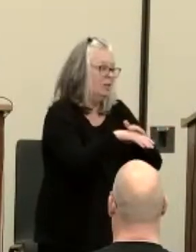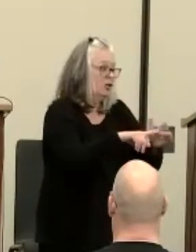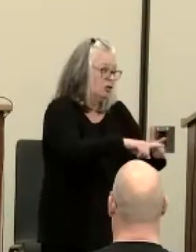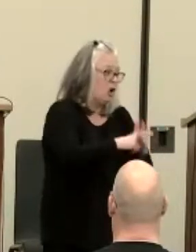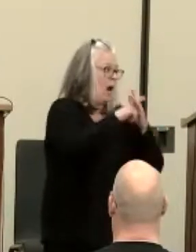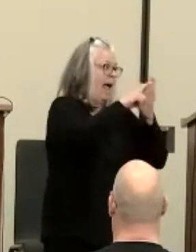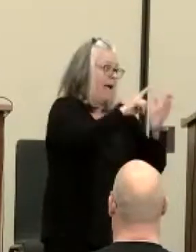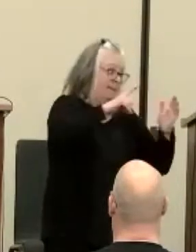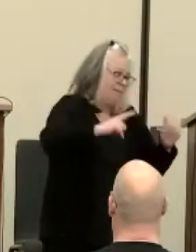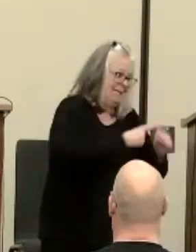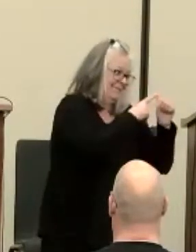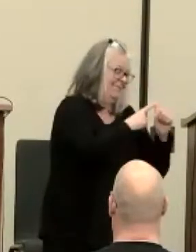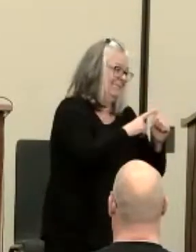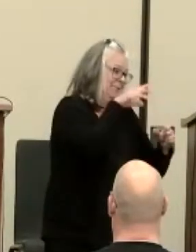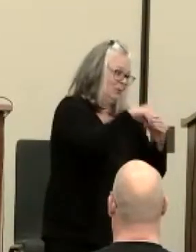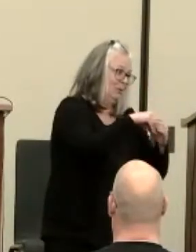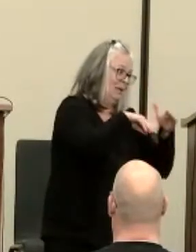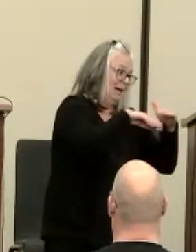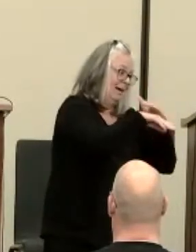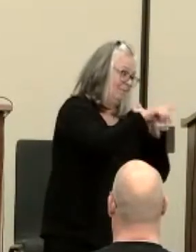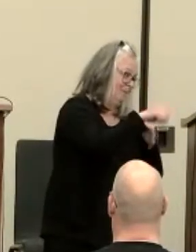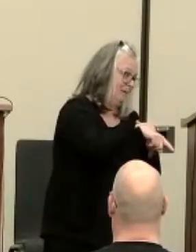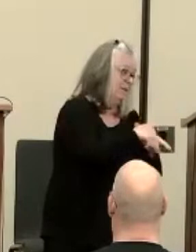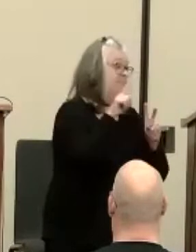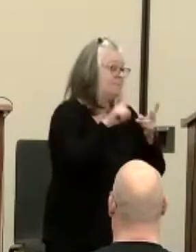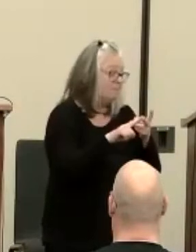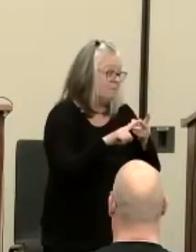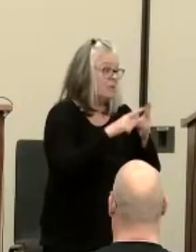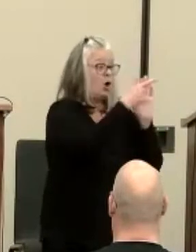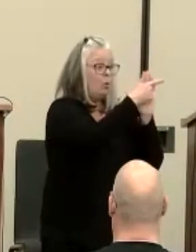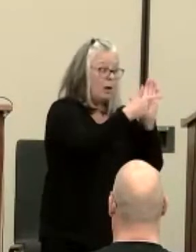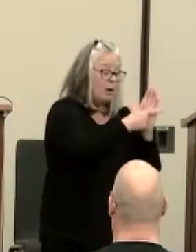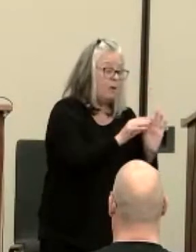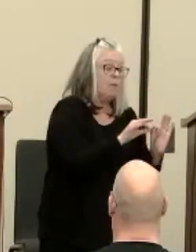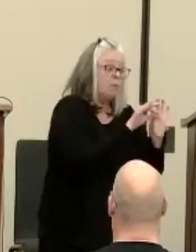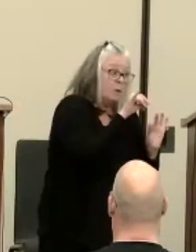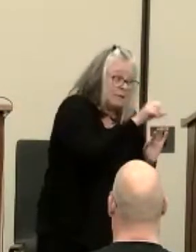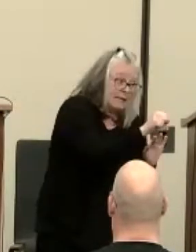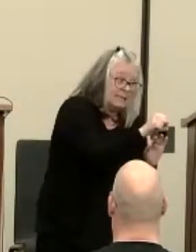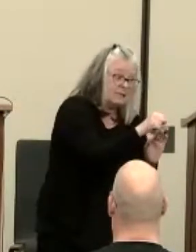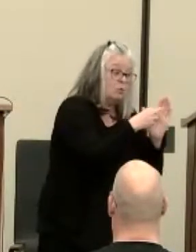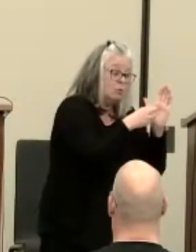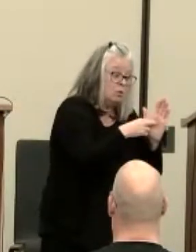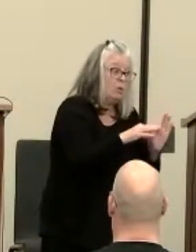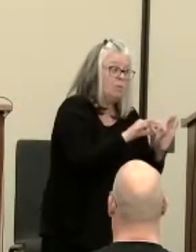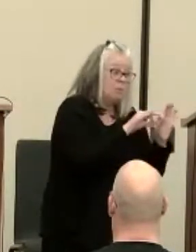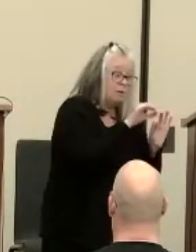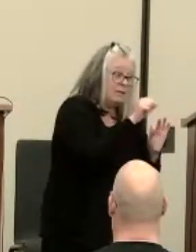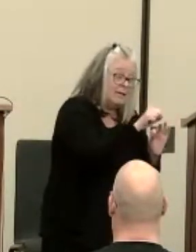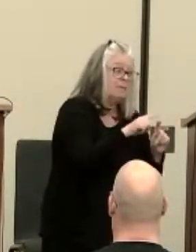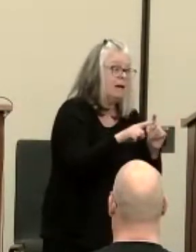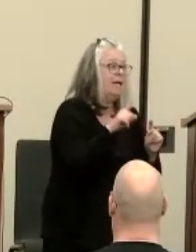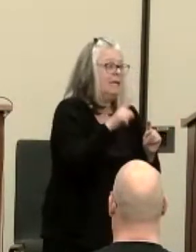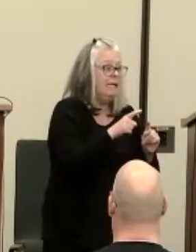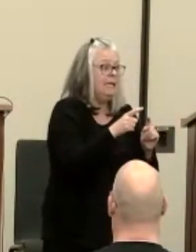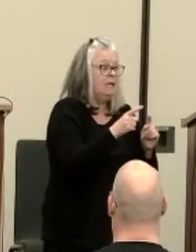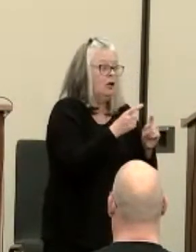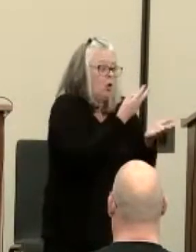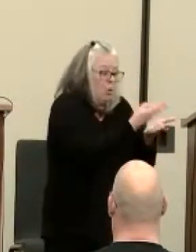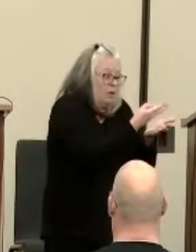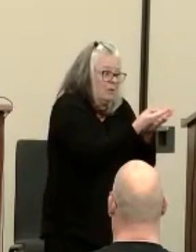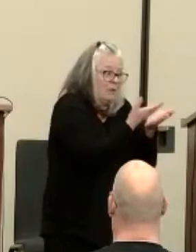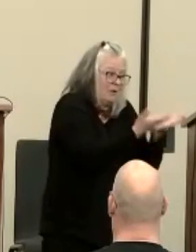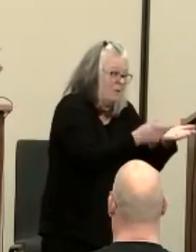accessible from the get-go. The other thing about it is that regulation is important, but we also need to make sure that there's resources there. There are going to